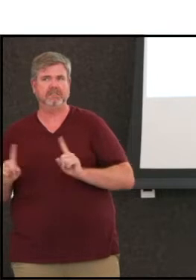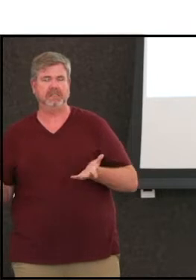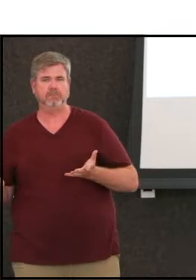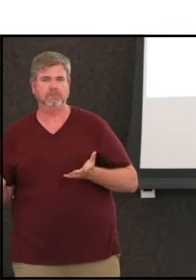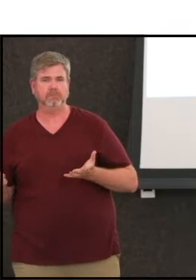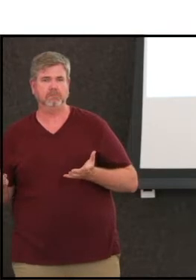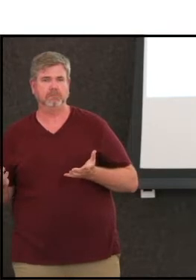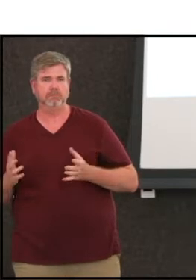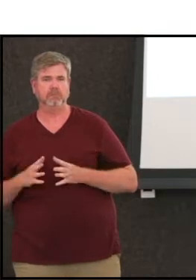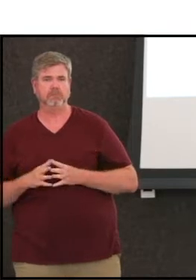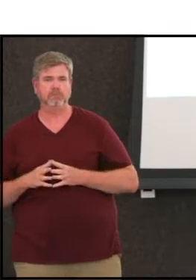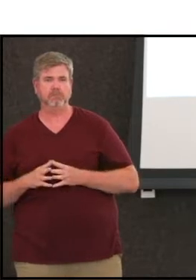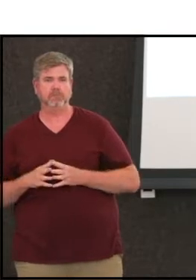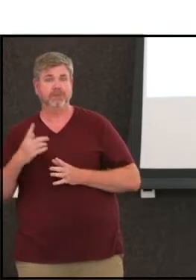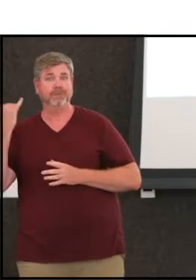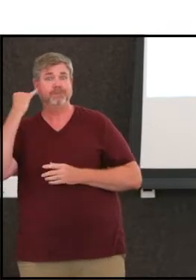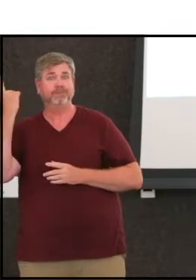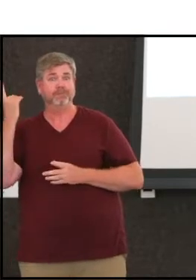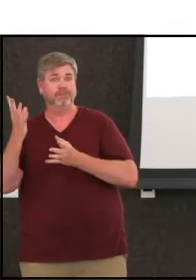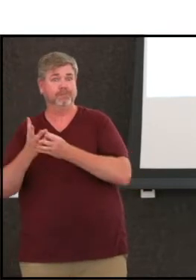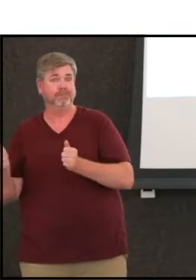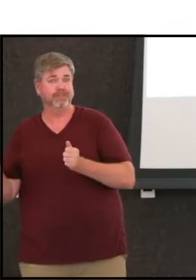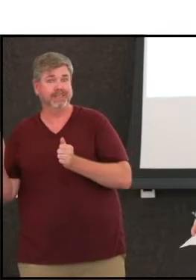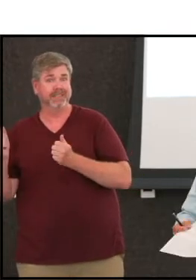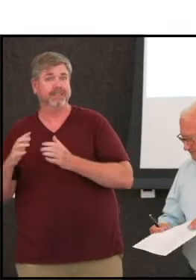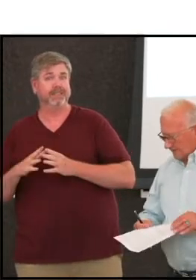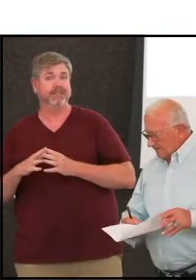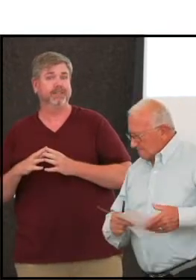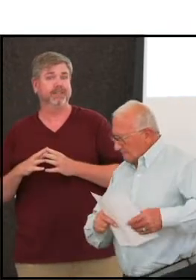available if someone has questions.